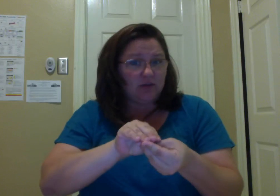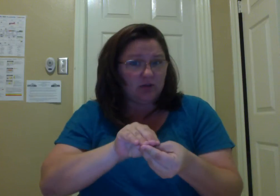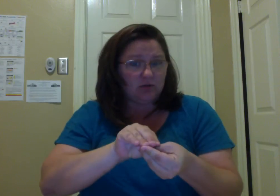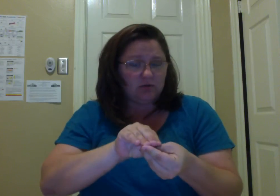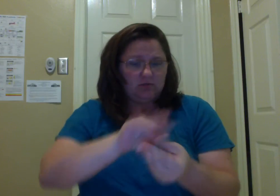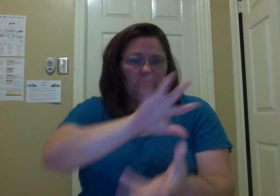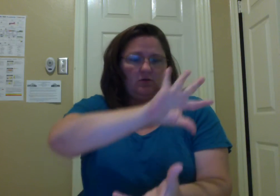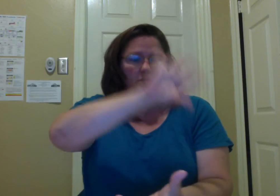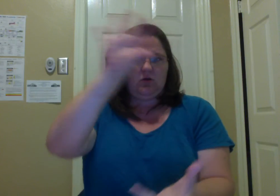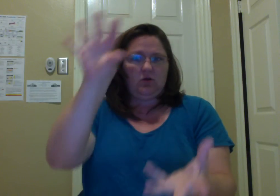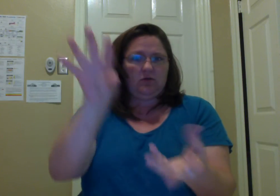together,